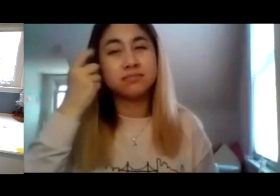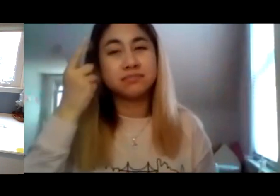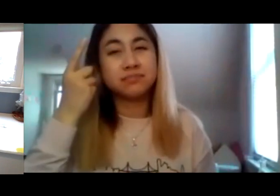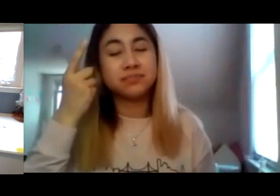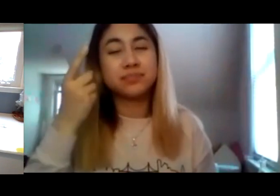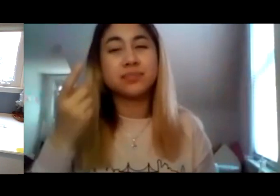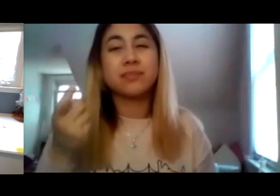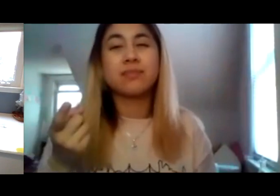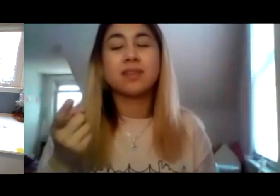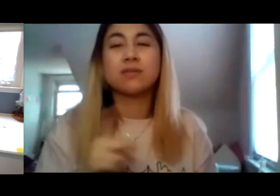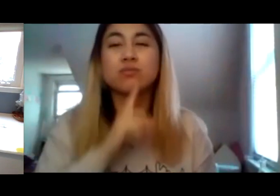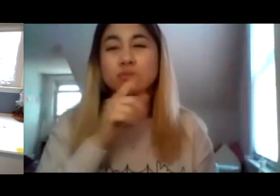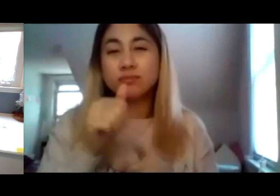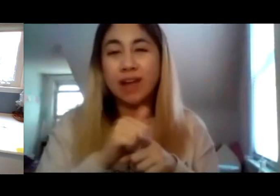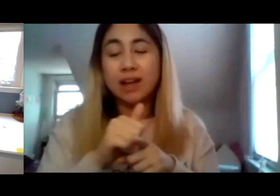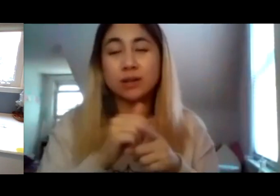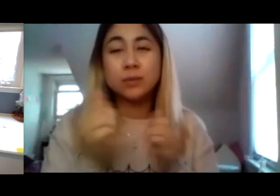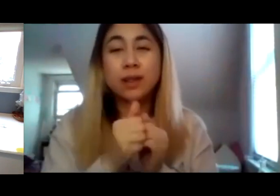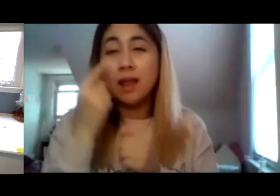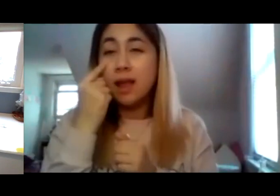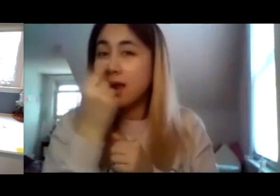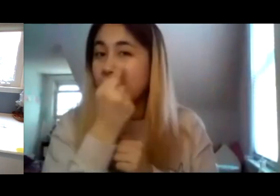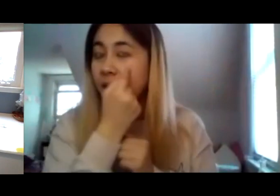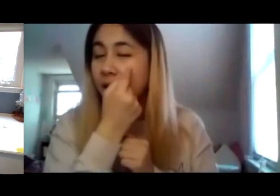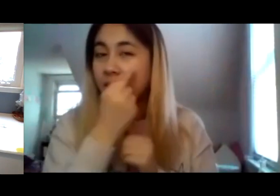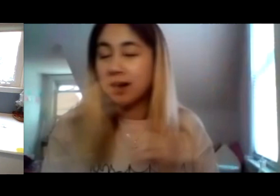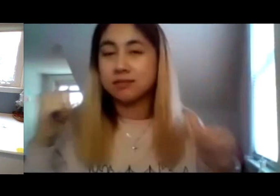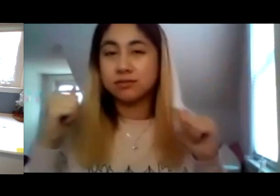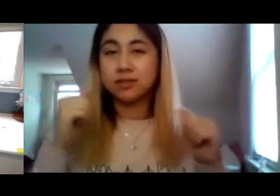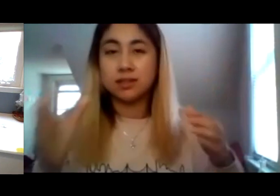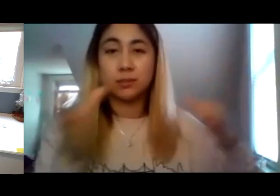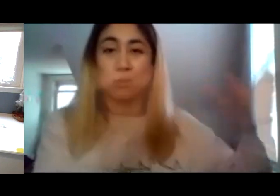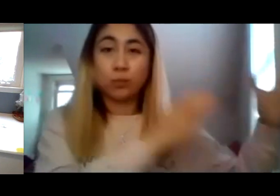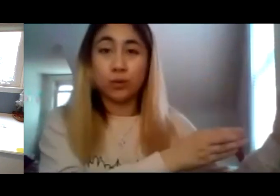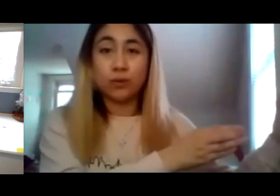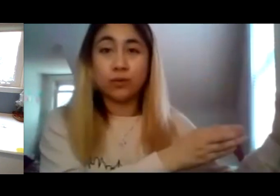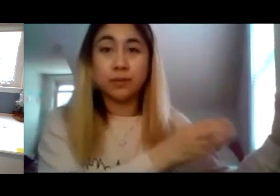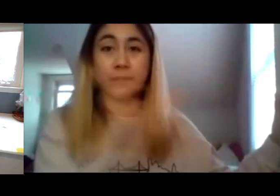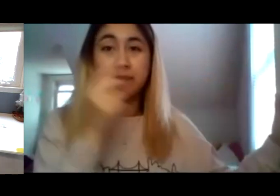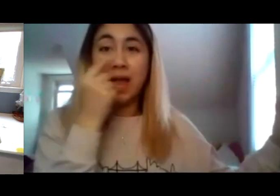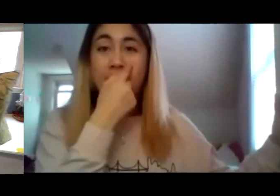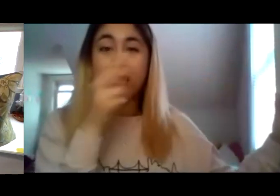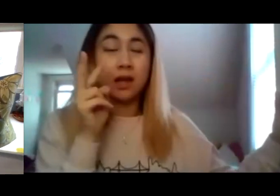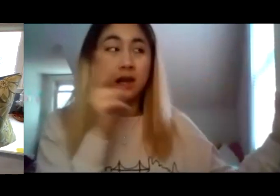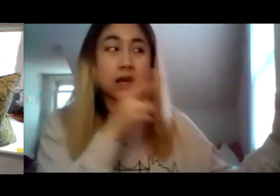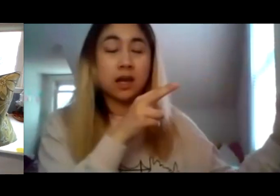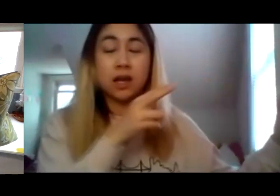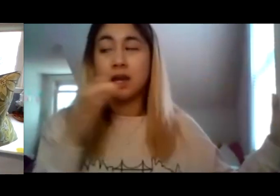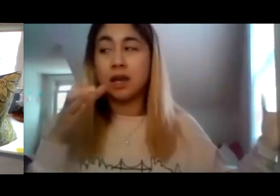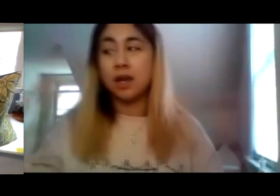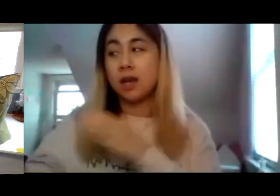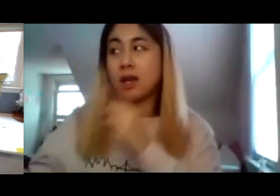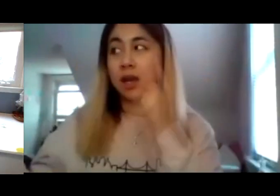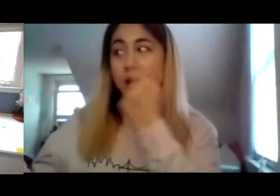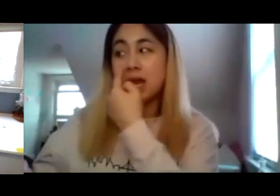doing eye exercises with it also. So we could practice moving it and following with our